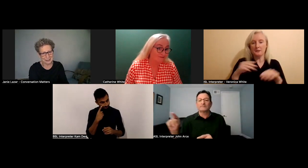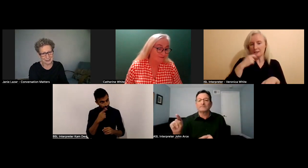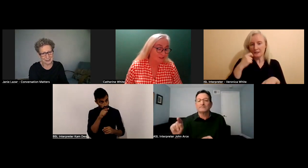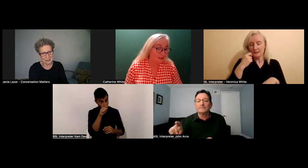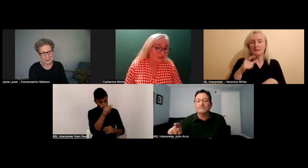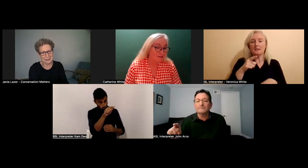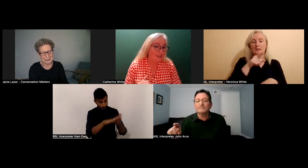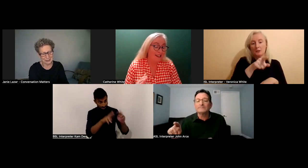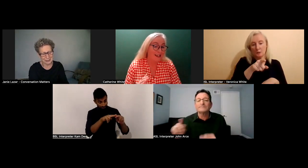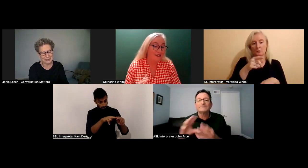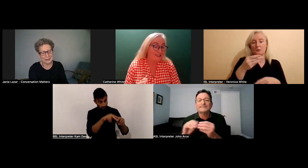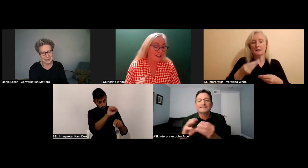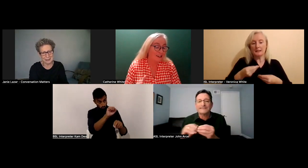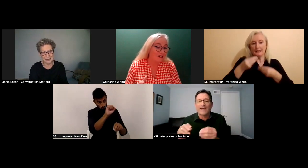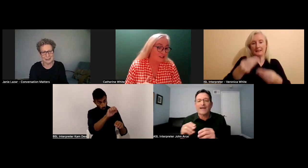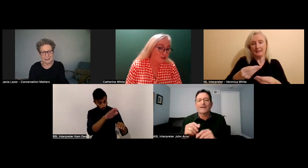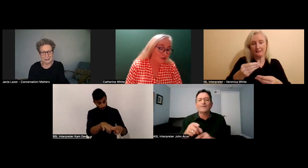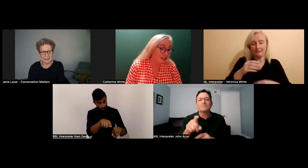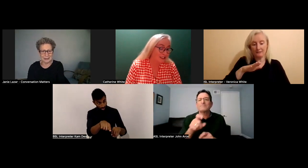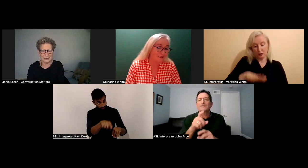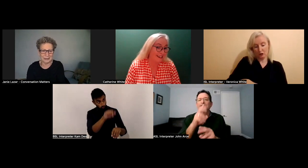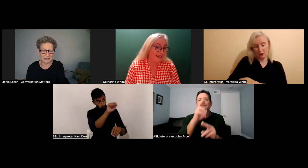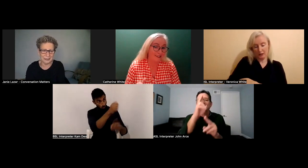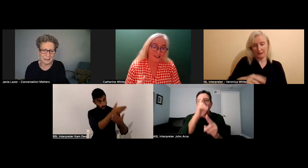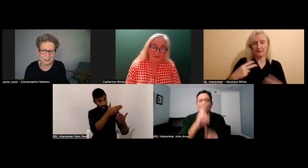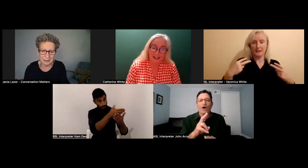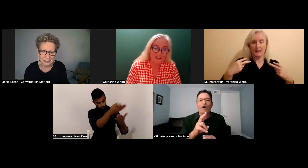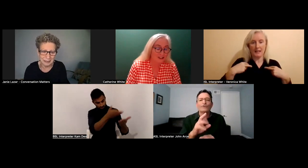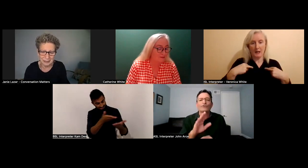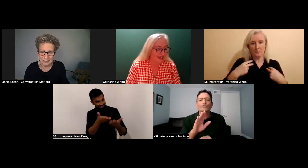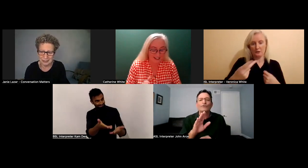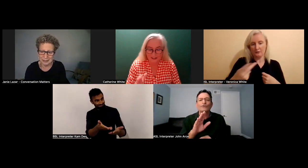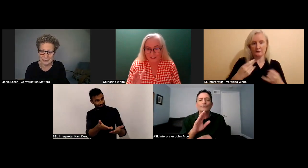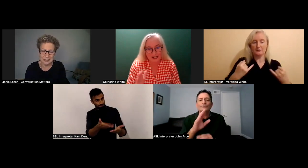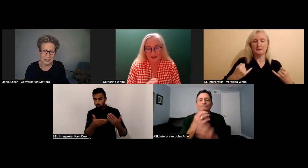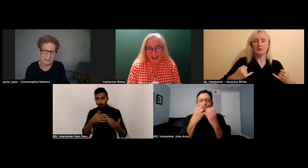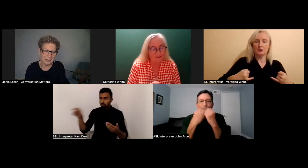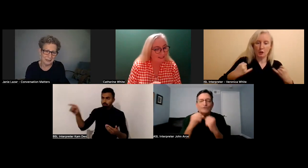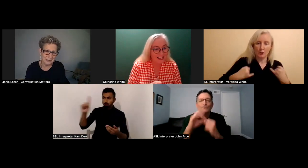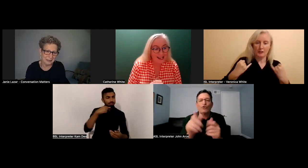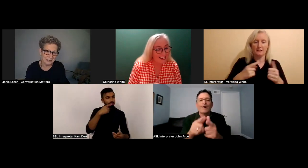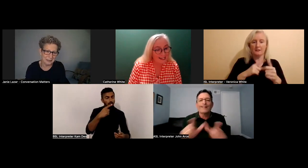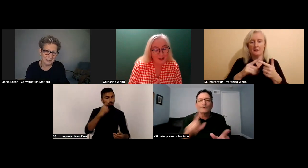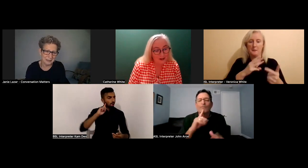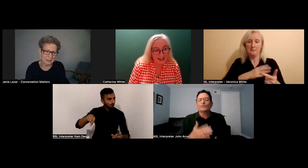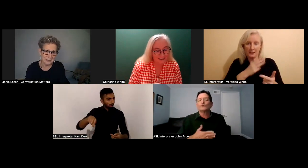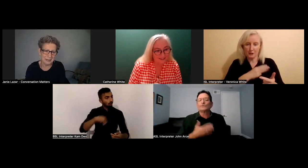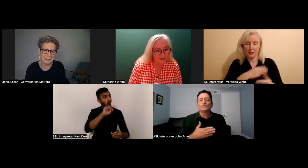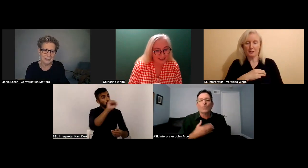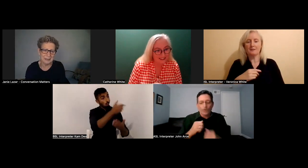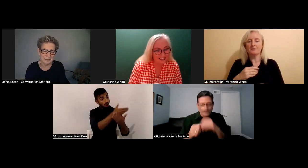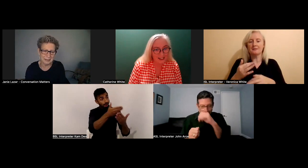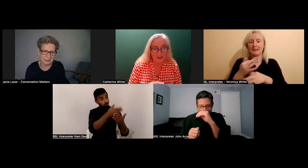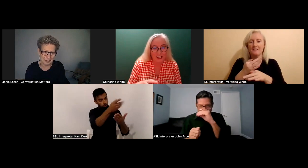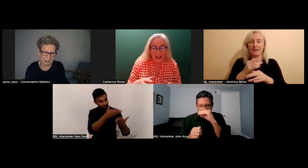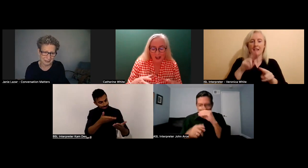language, because there is joy to be had, there's pleasure to be had. You can travel anywhere